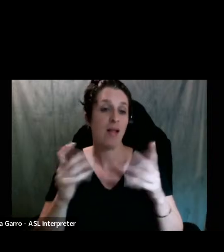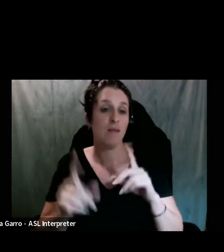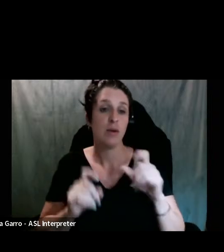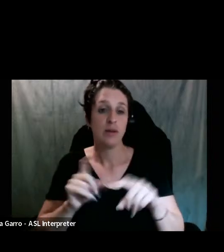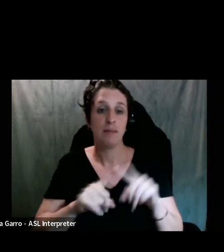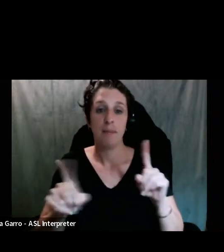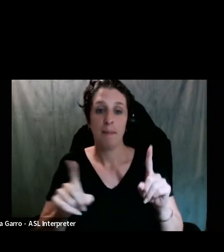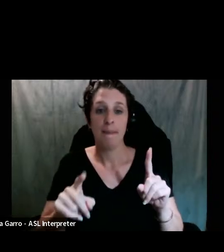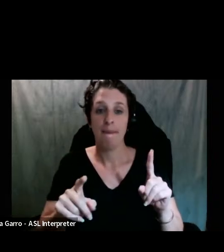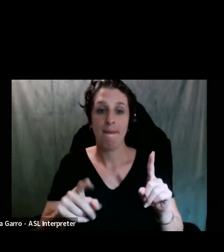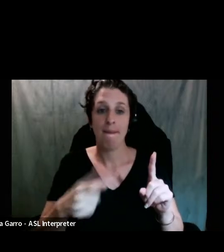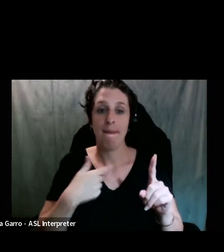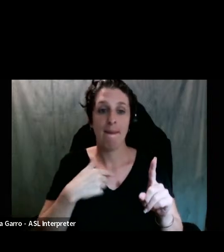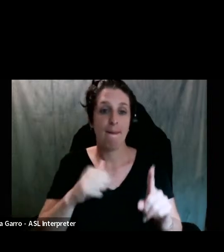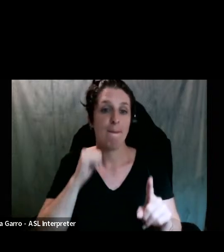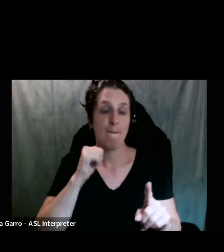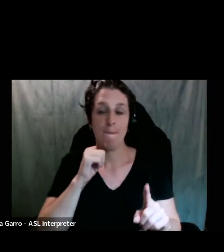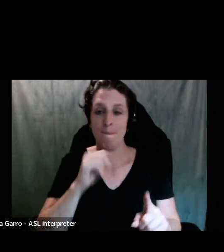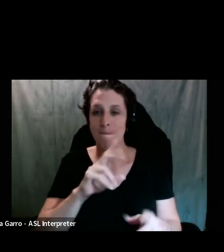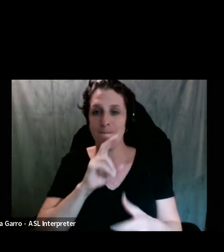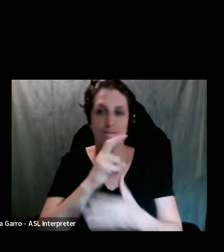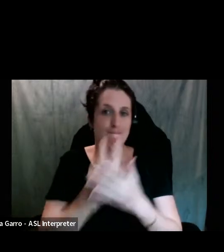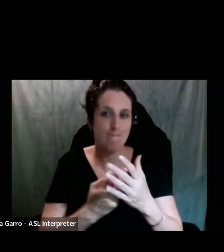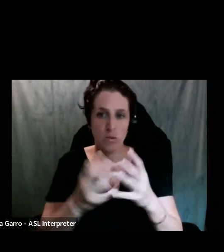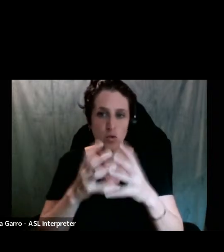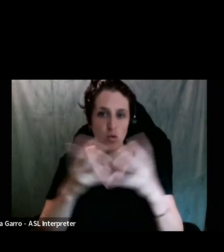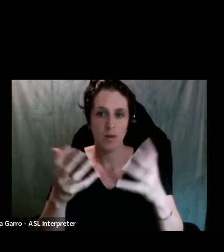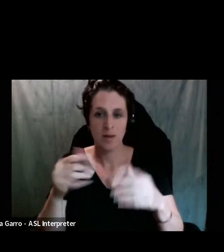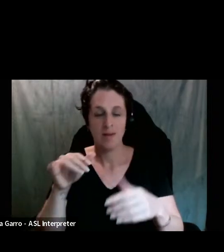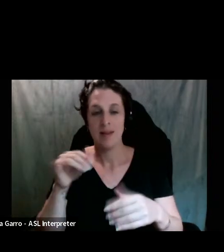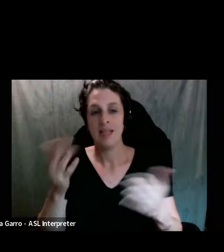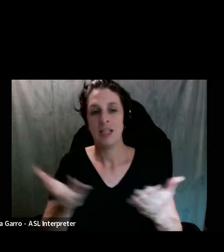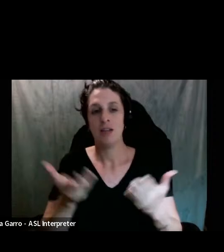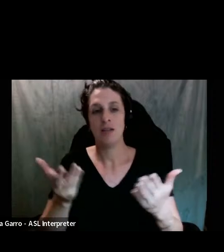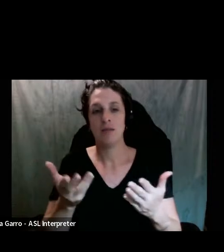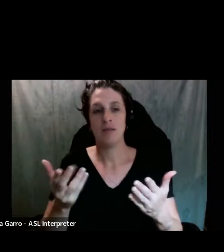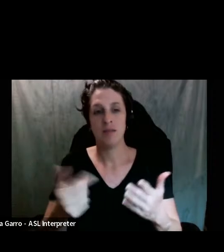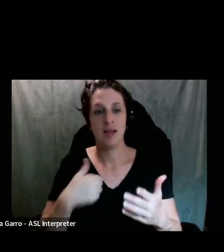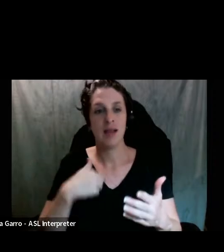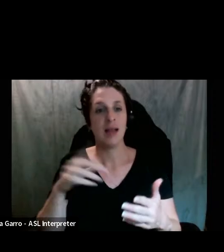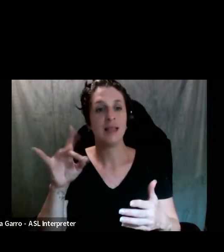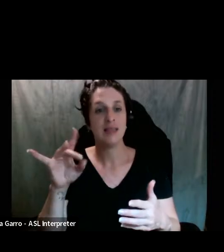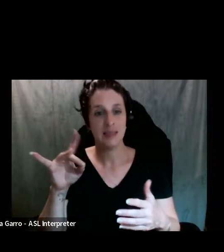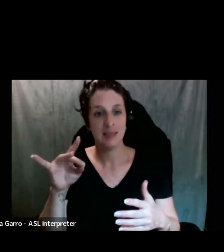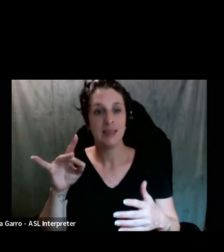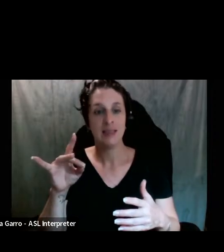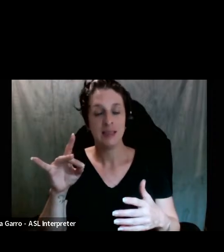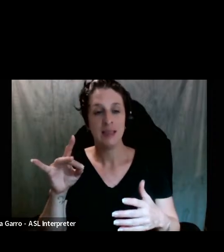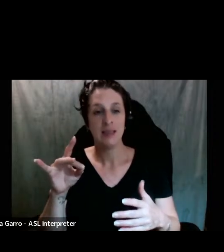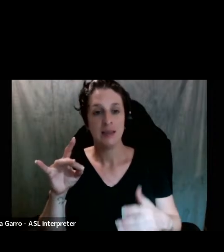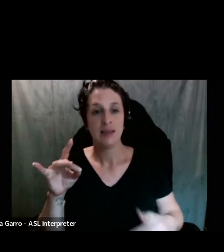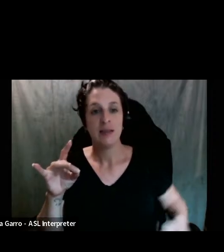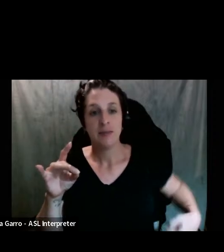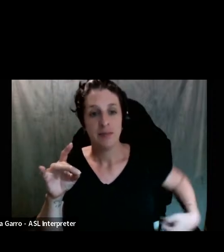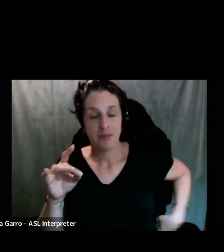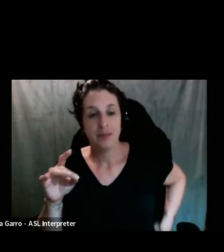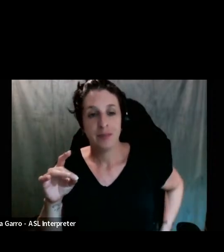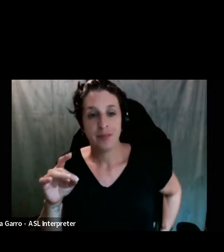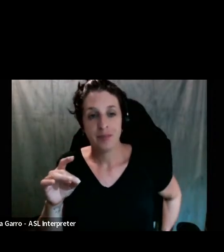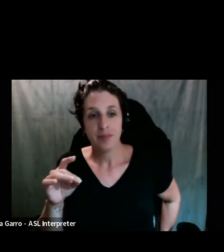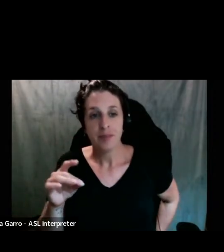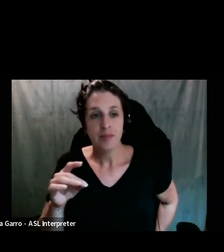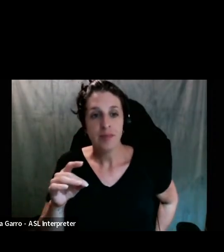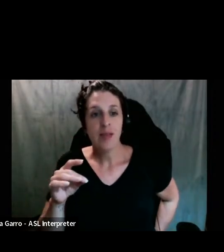won't get too deep into that here. I did accompany some of you on